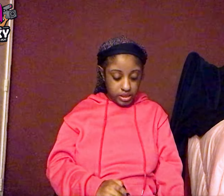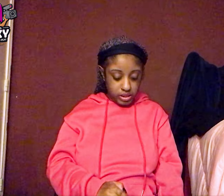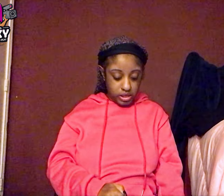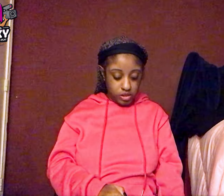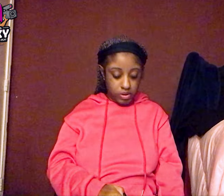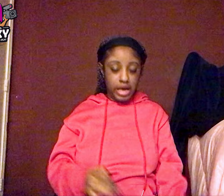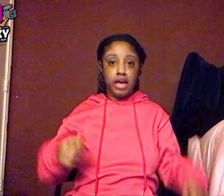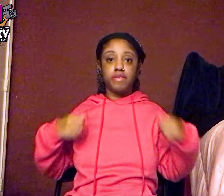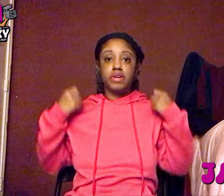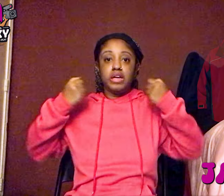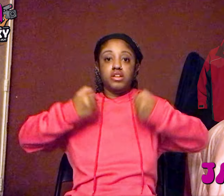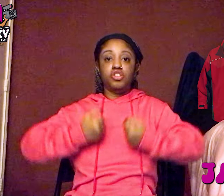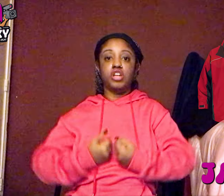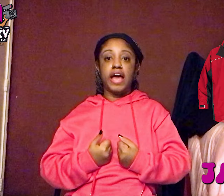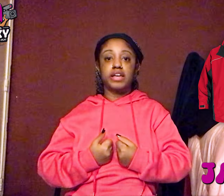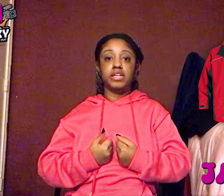Then you have jacket.